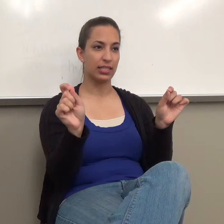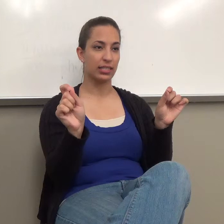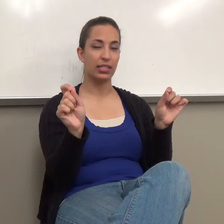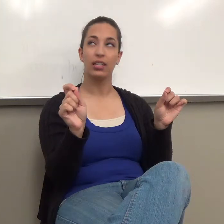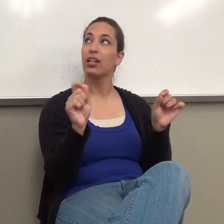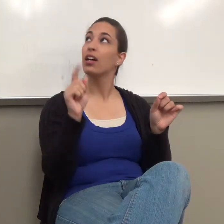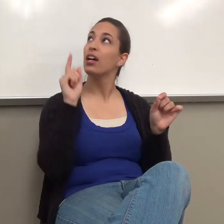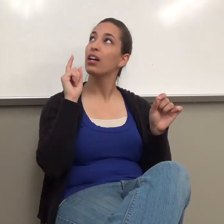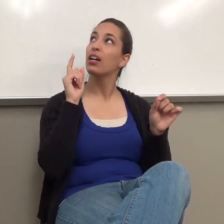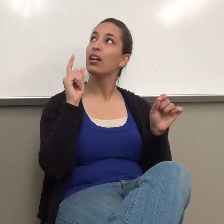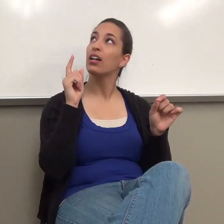becomes